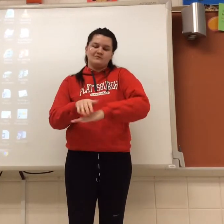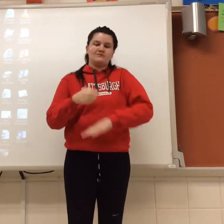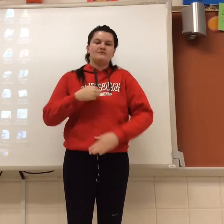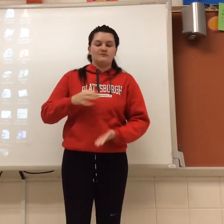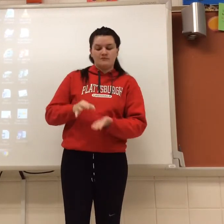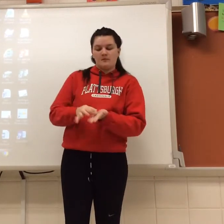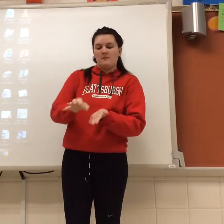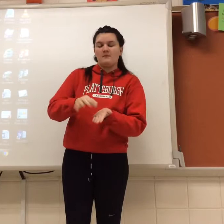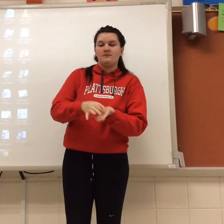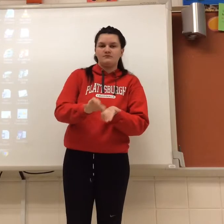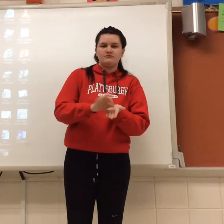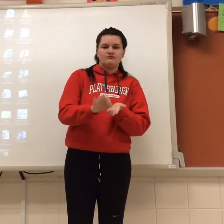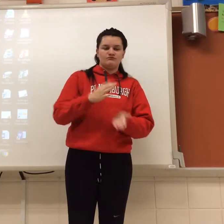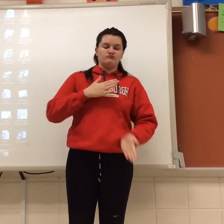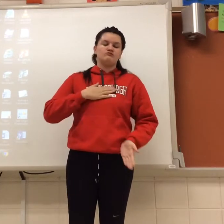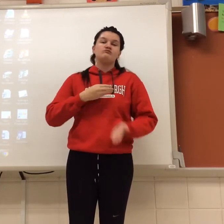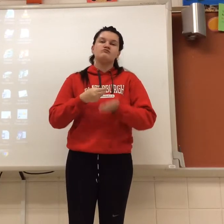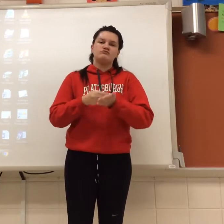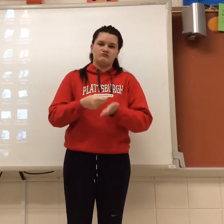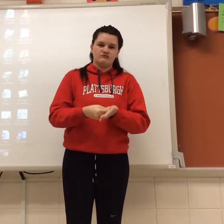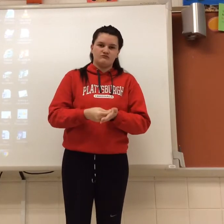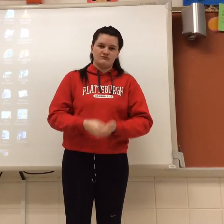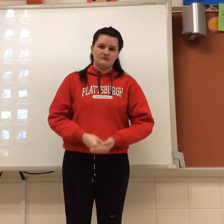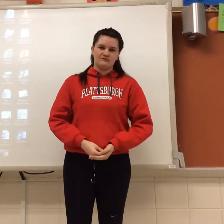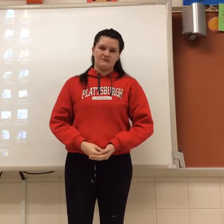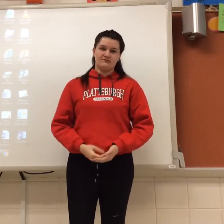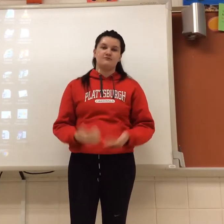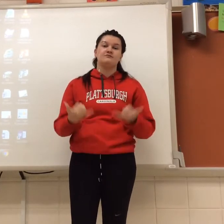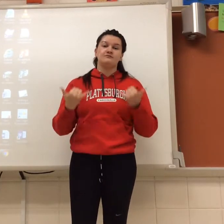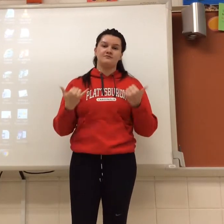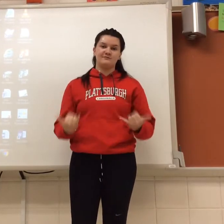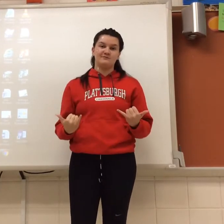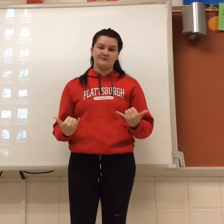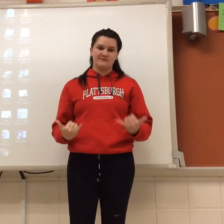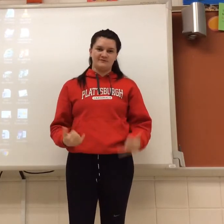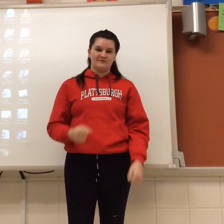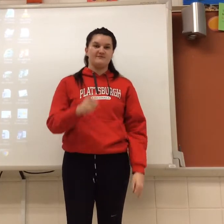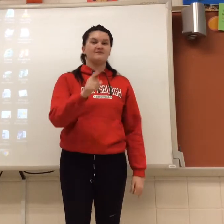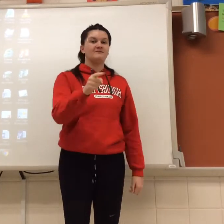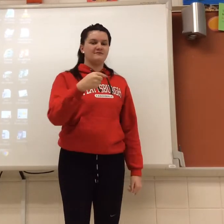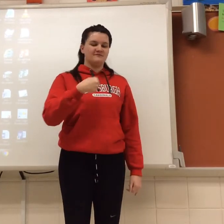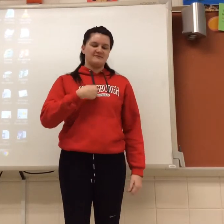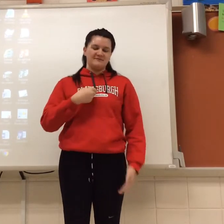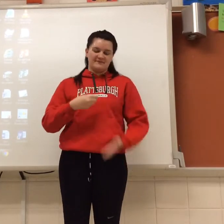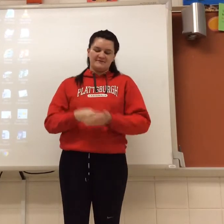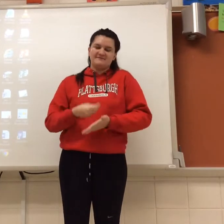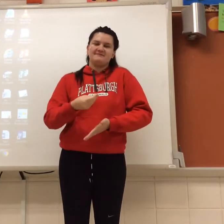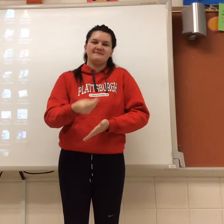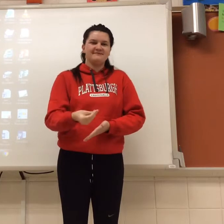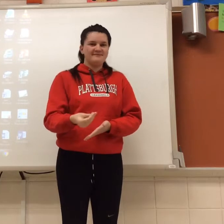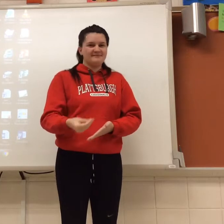night, I counted what I've saved in my piggy bank, and my mother said I could bring you